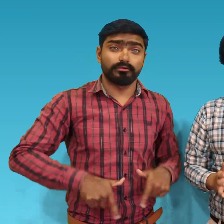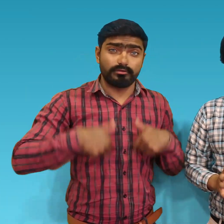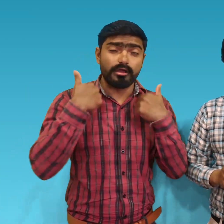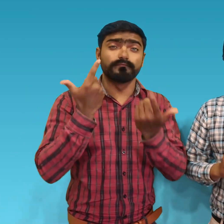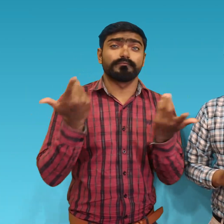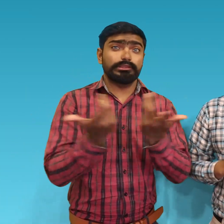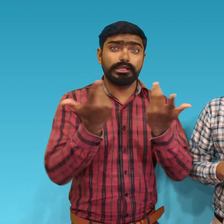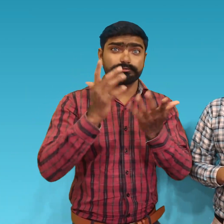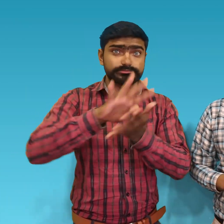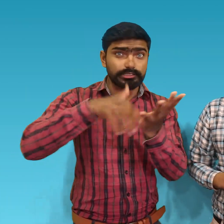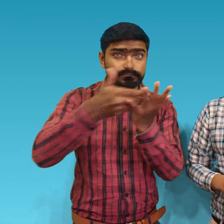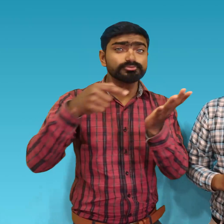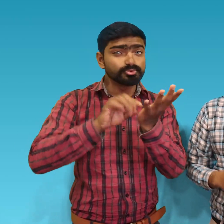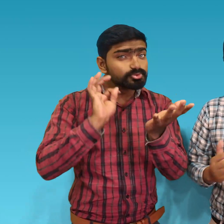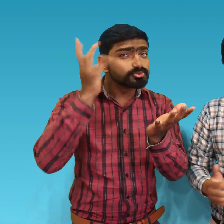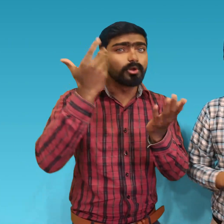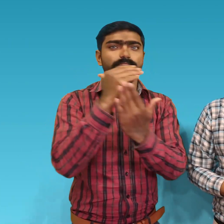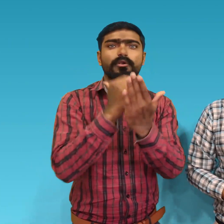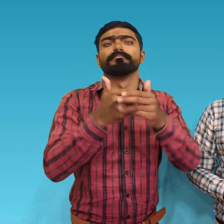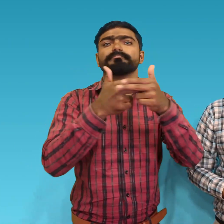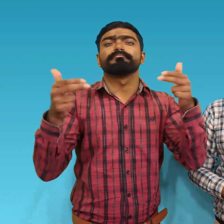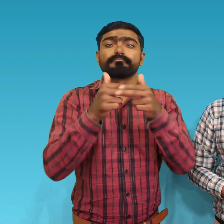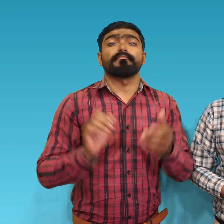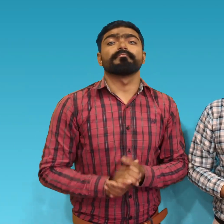is important and what impact it has on their lives.